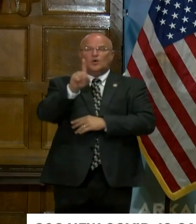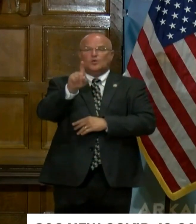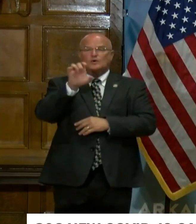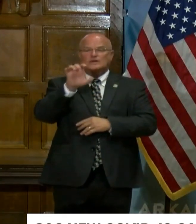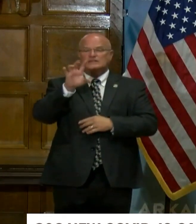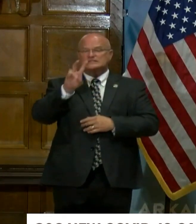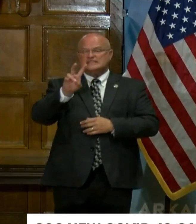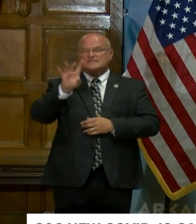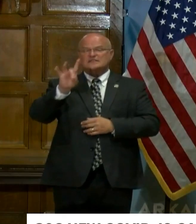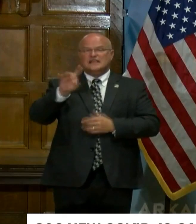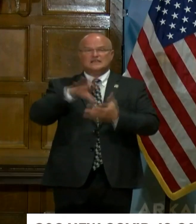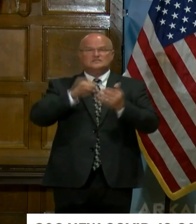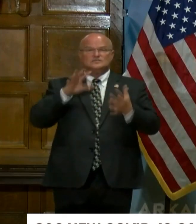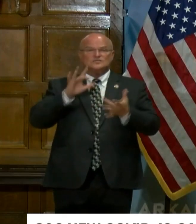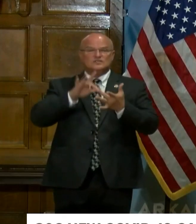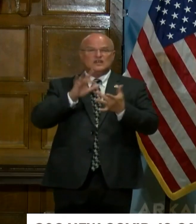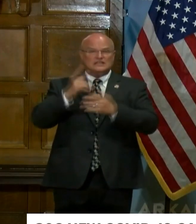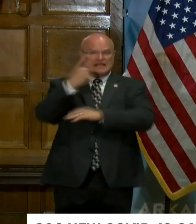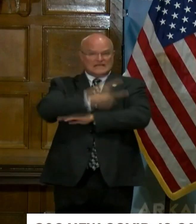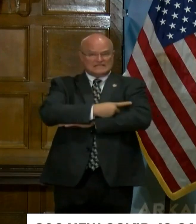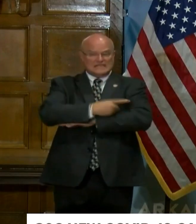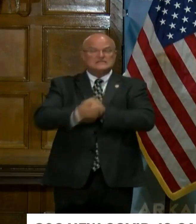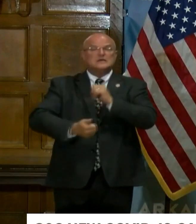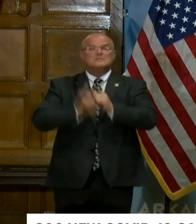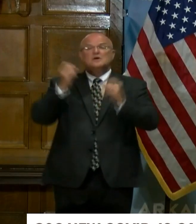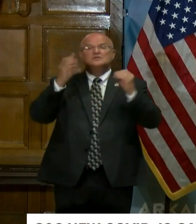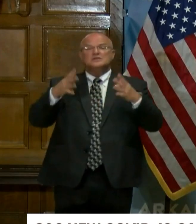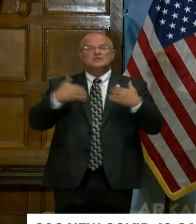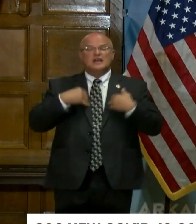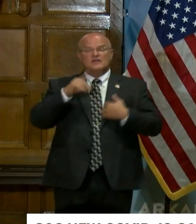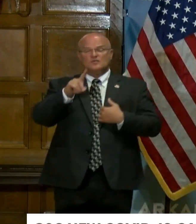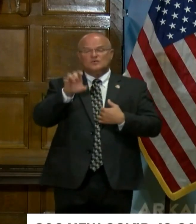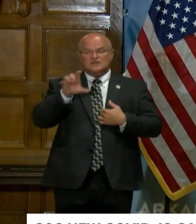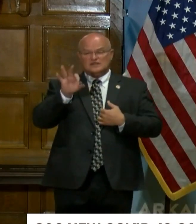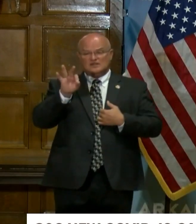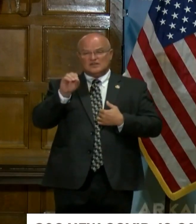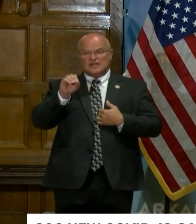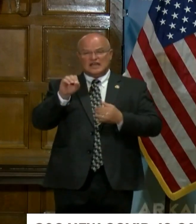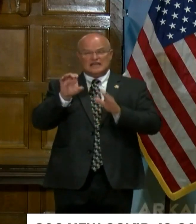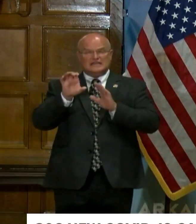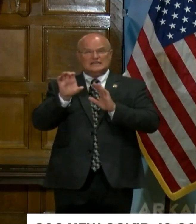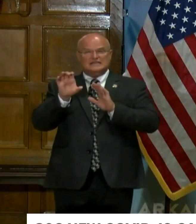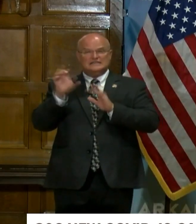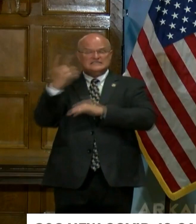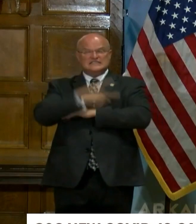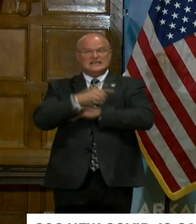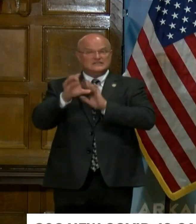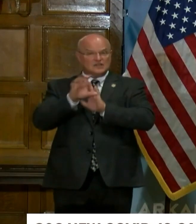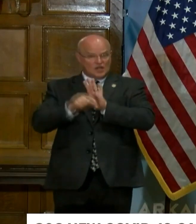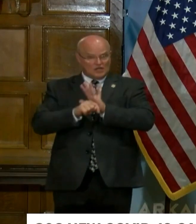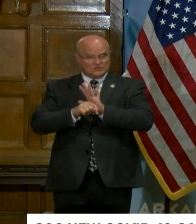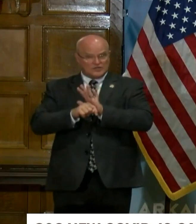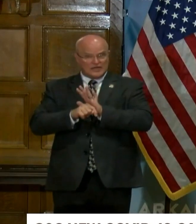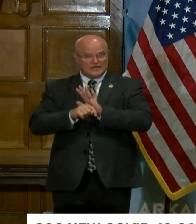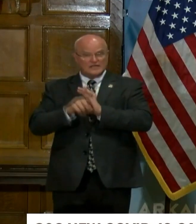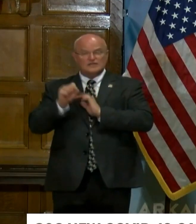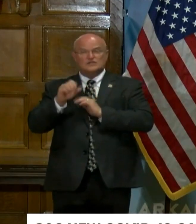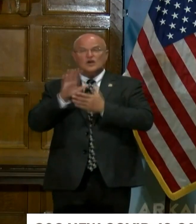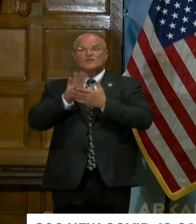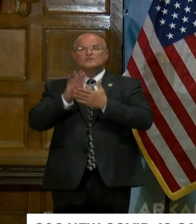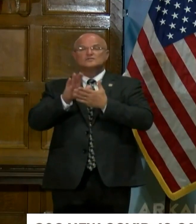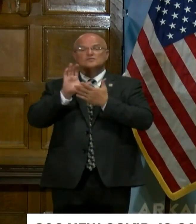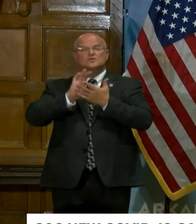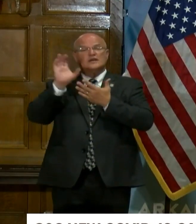178 student contact days. Most teachers have 190 days on their contract. So the